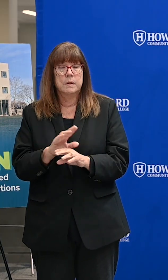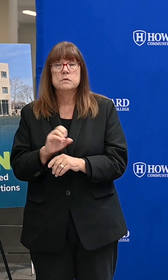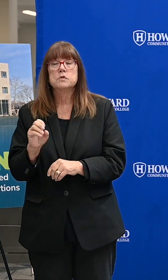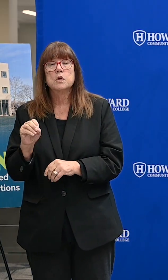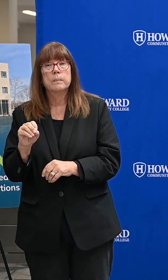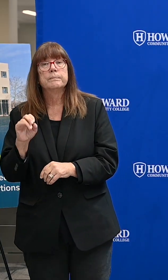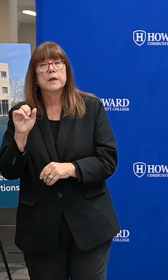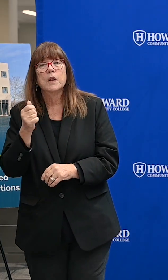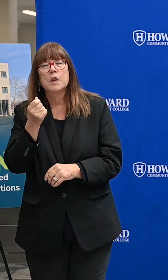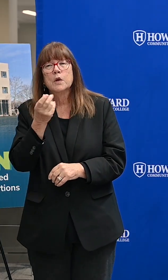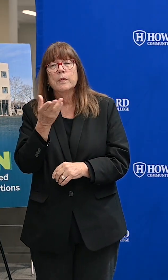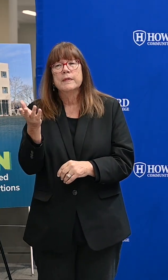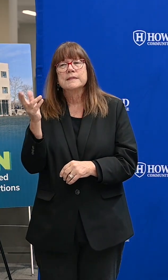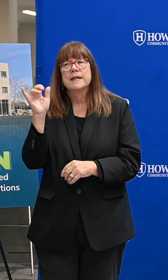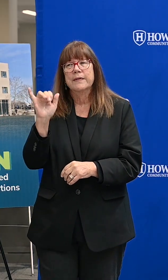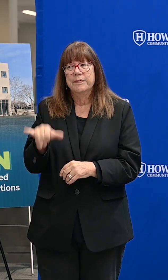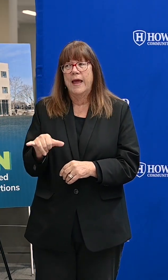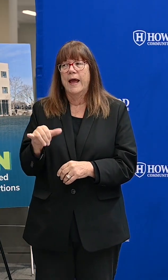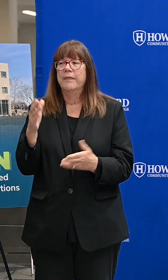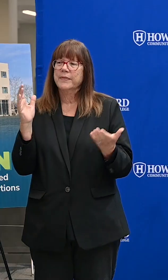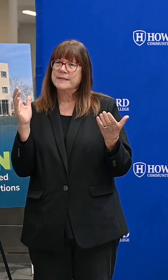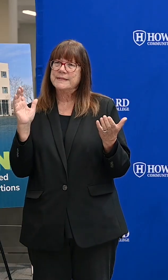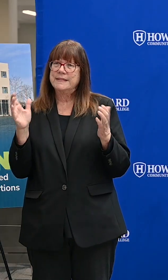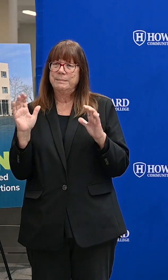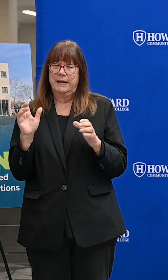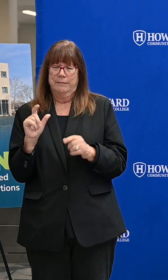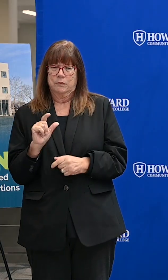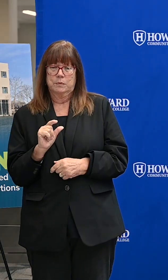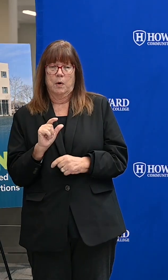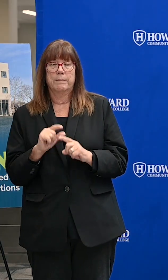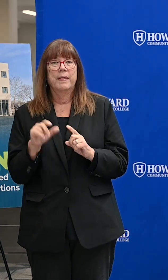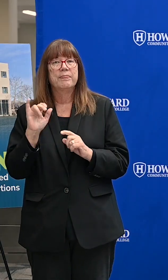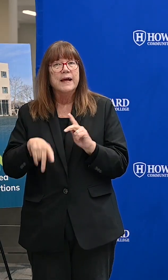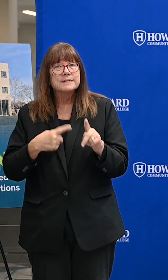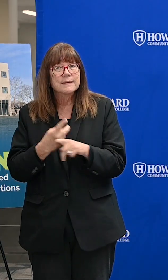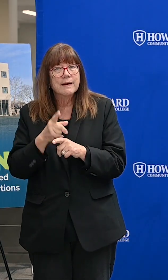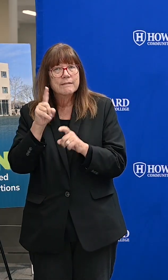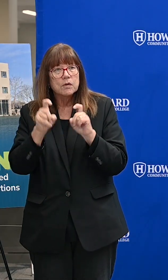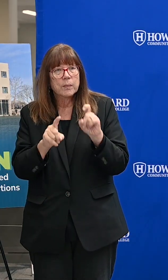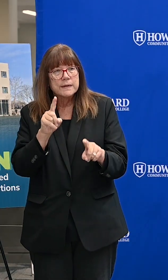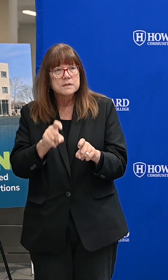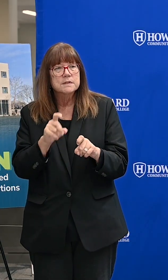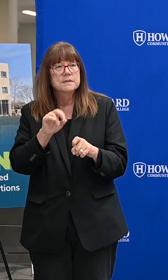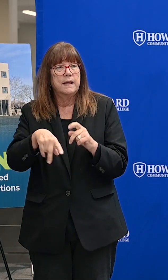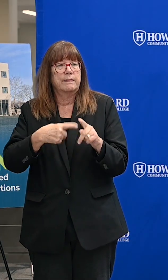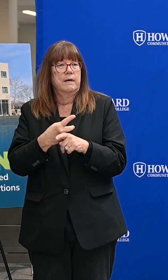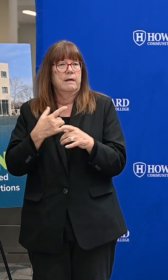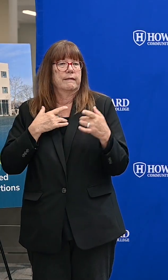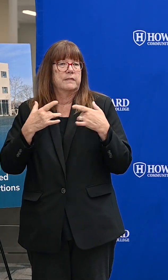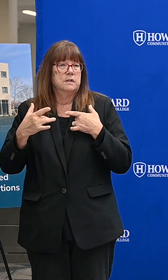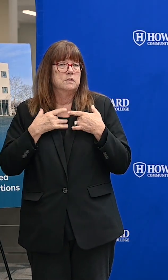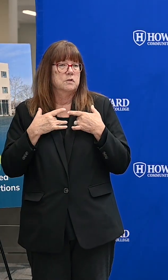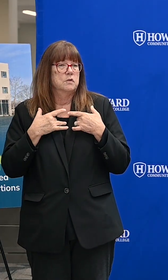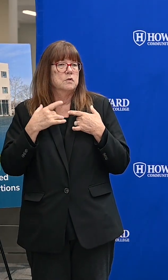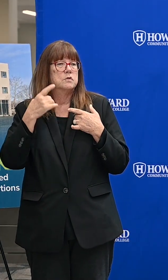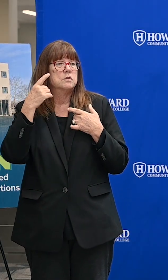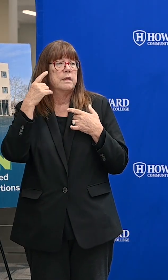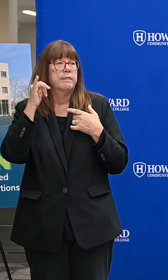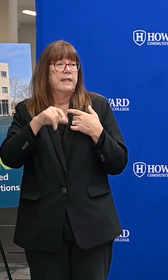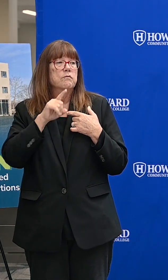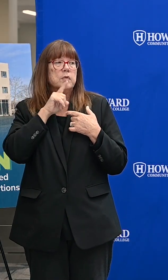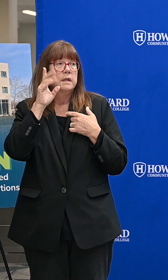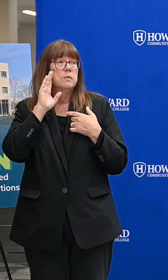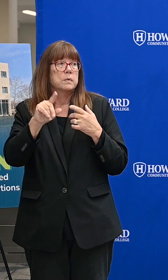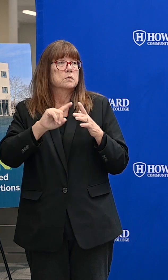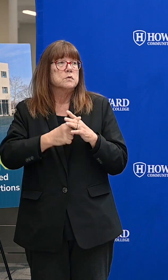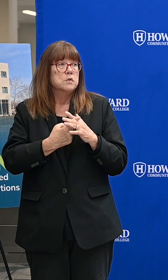Just little things like that might seem little, those are the types of questions and the types of concerns and considerations that can really